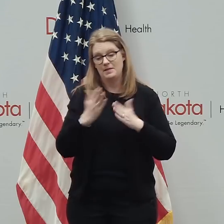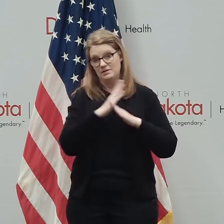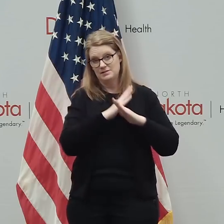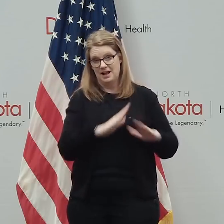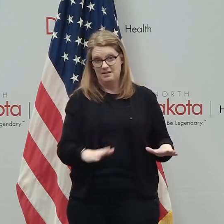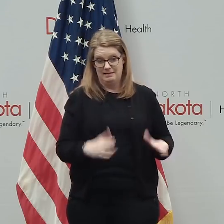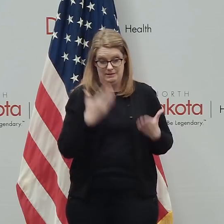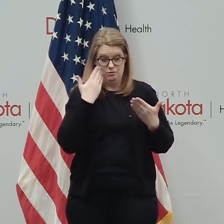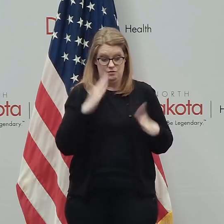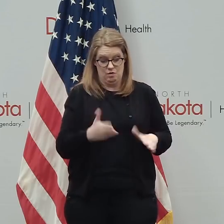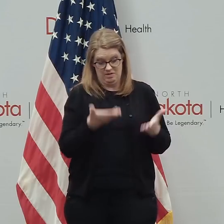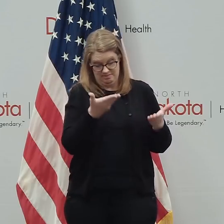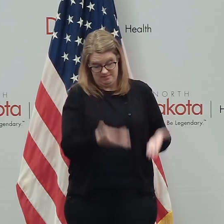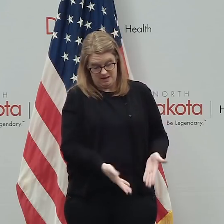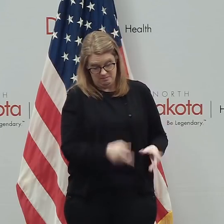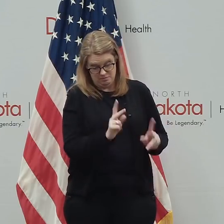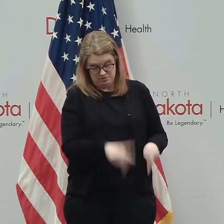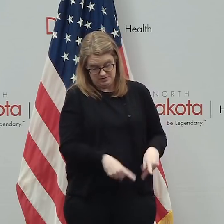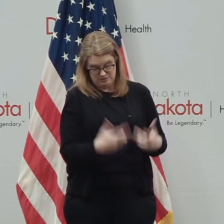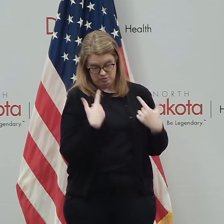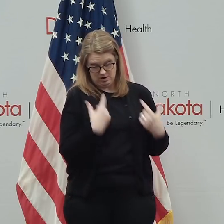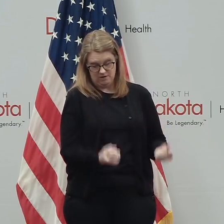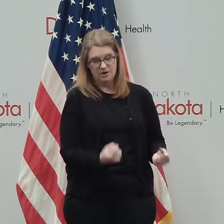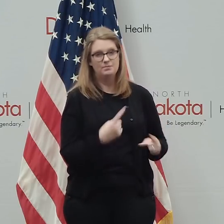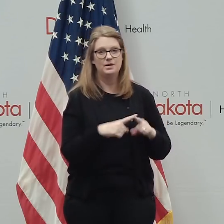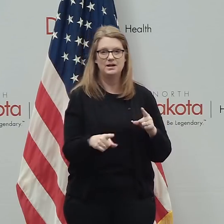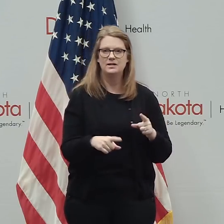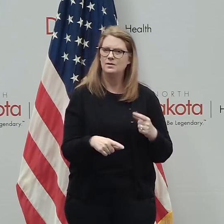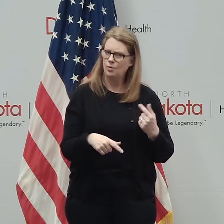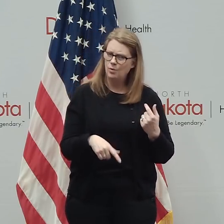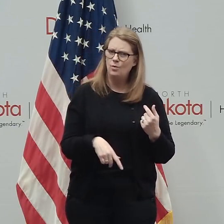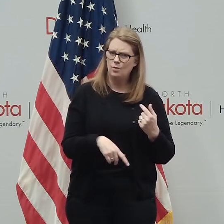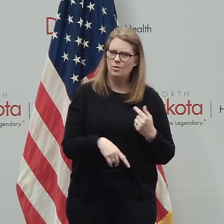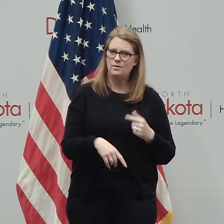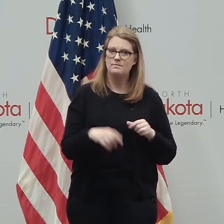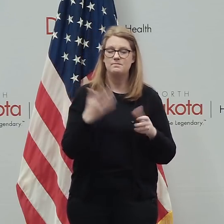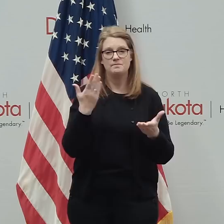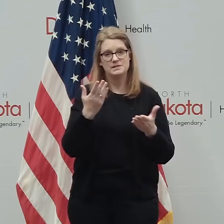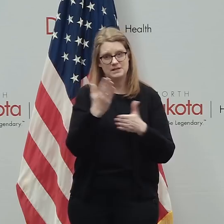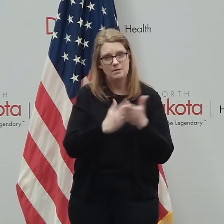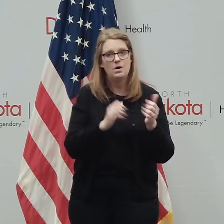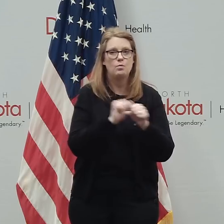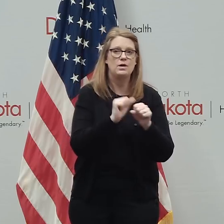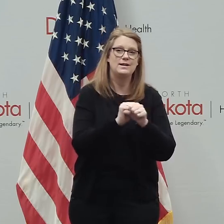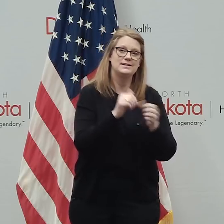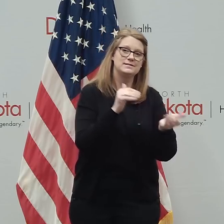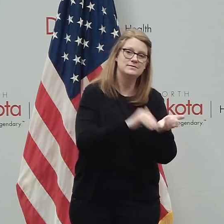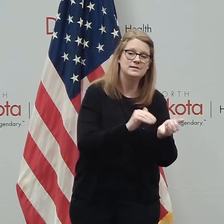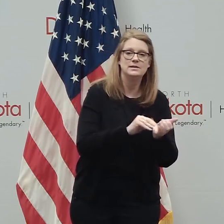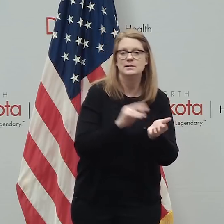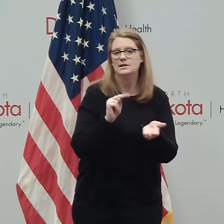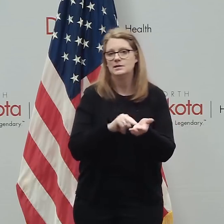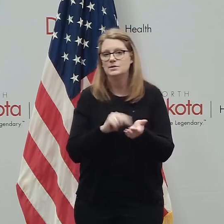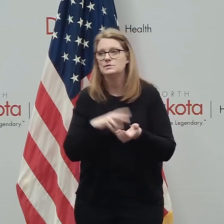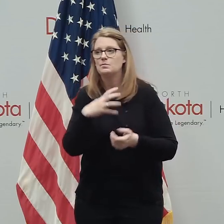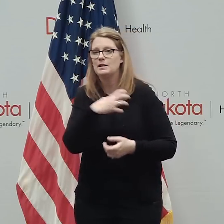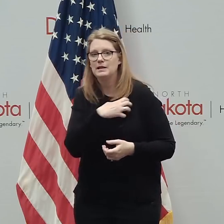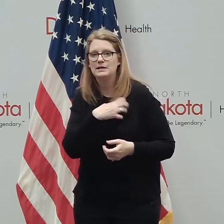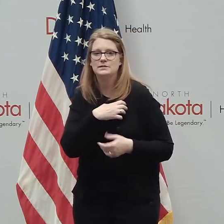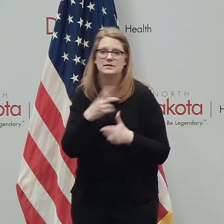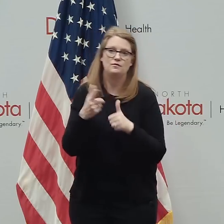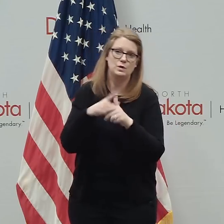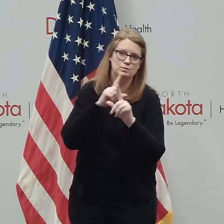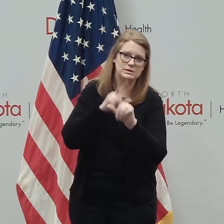in recovery. But people in recovery are working as physicians and nurses and allied health professionals, police officers,